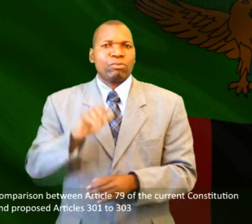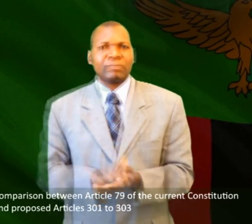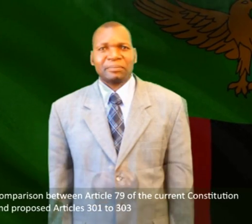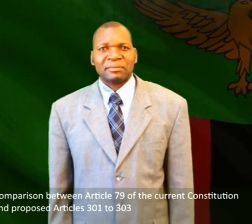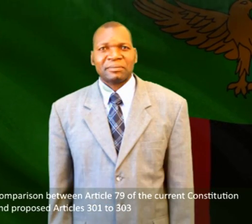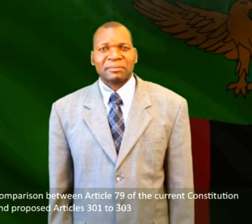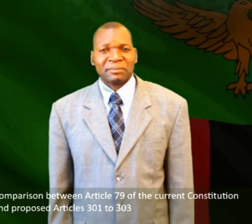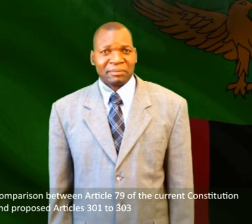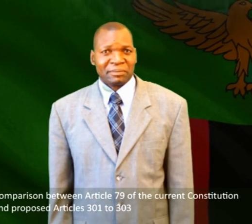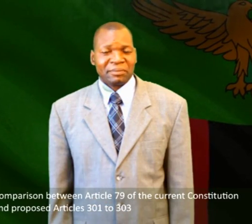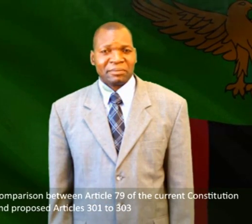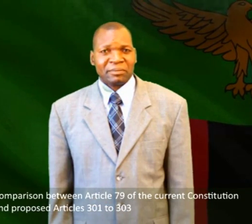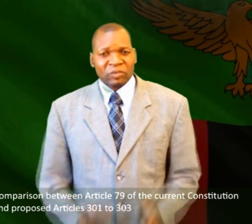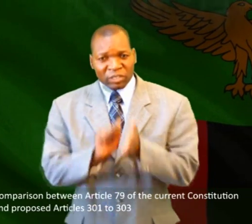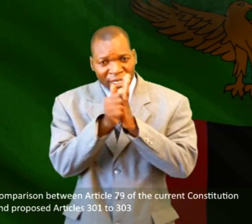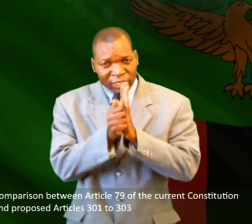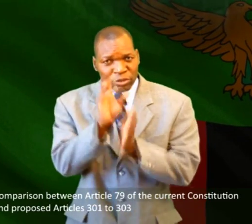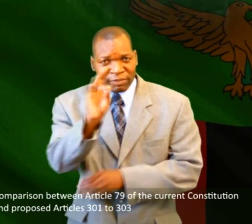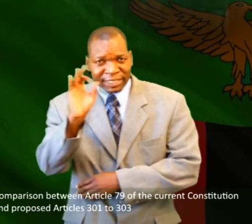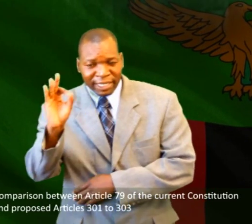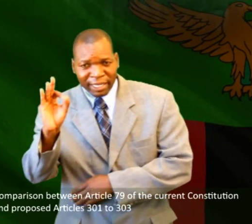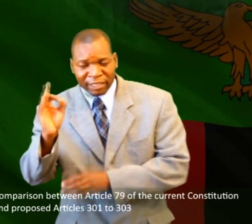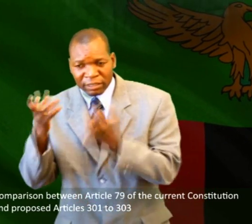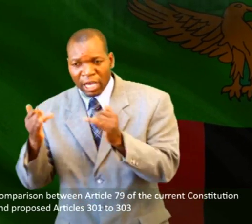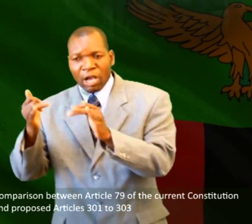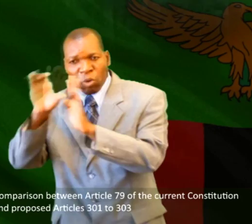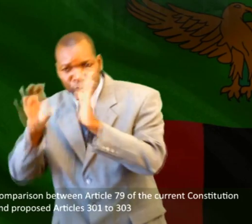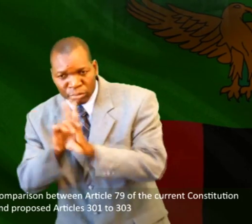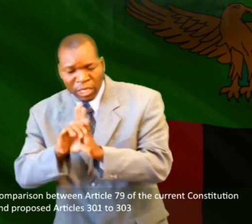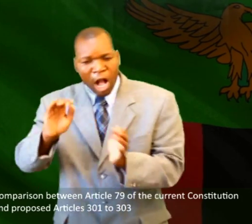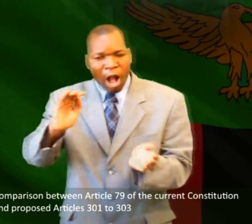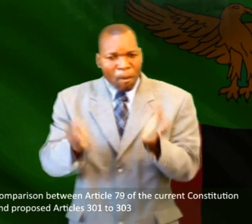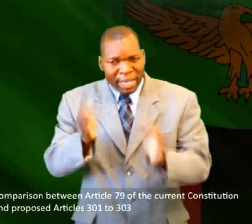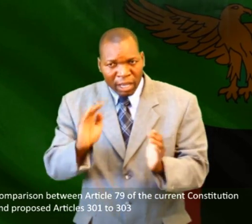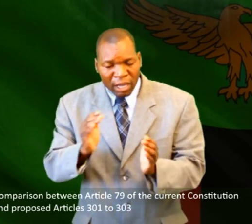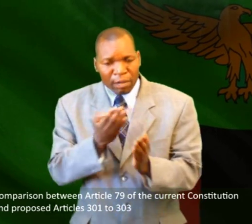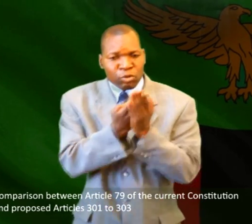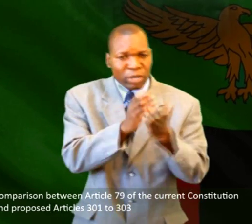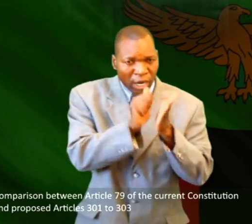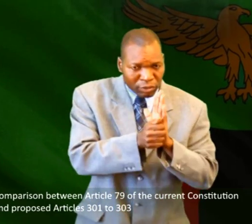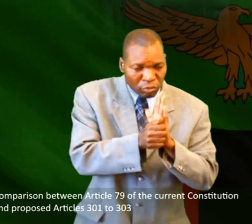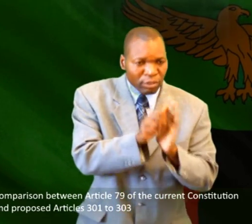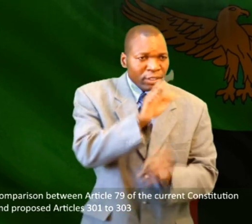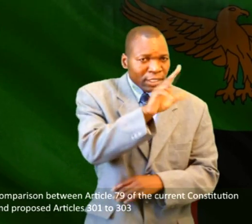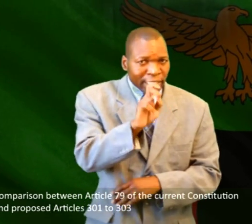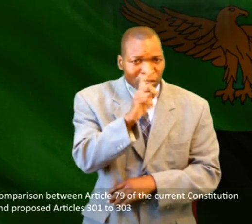Comparison between Article 79 of the current Constitution and proposed Articles 301 to 303.